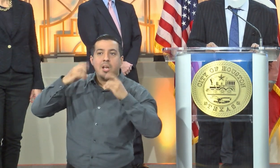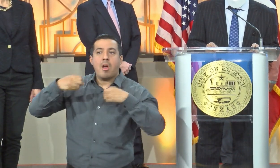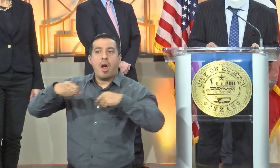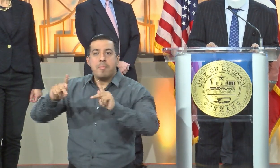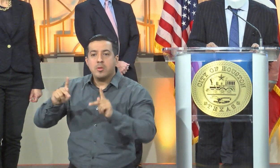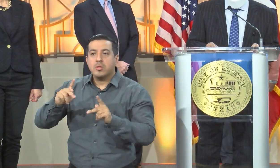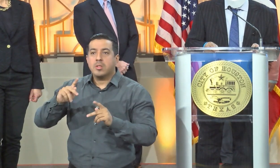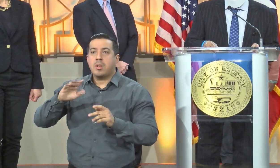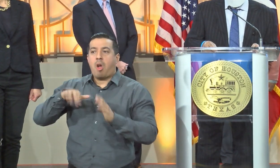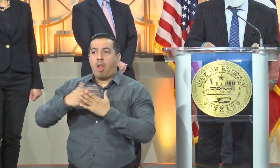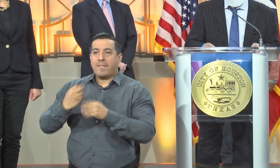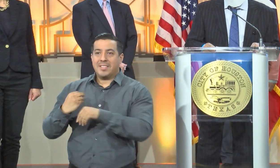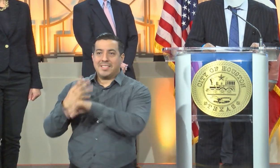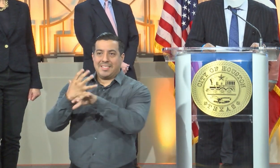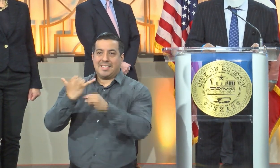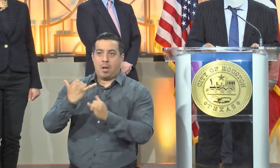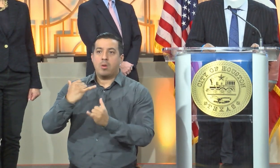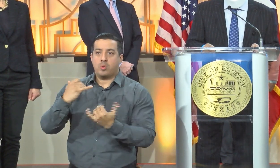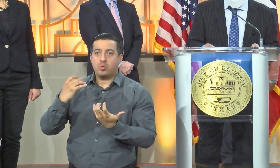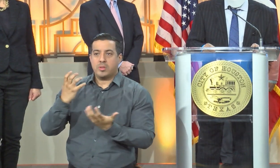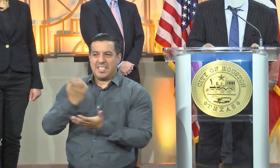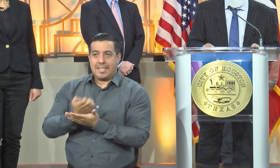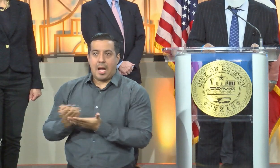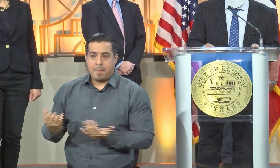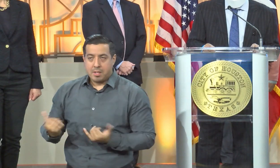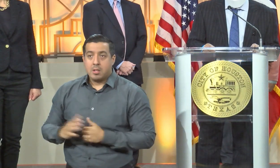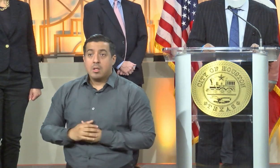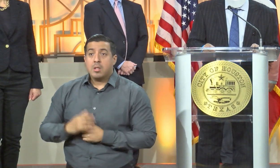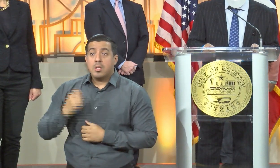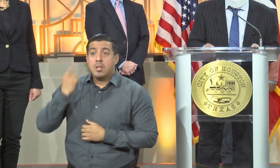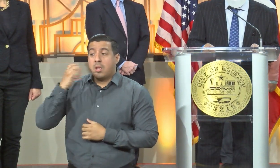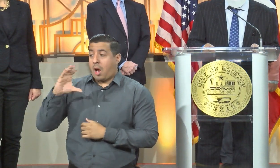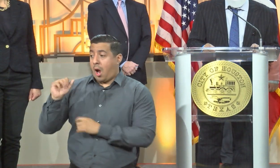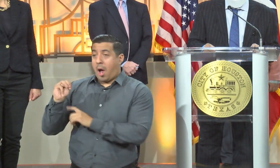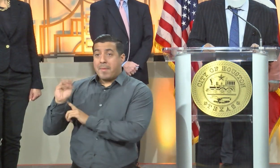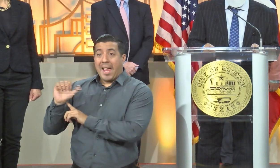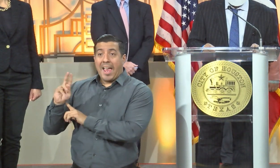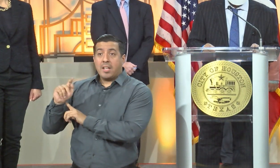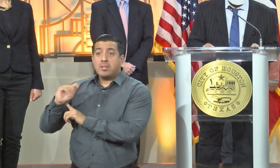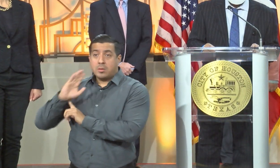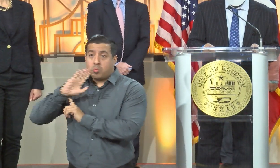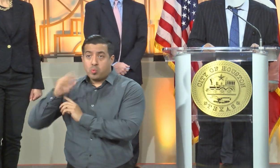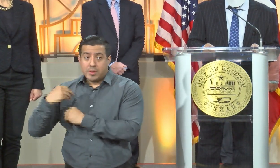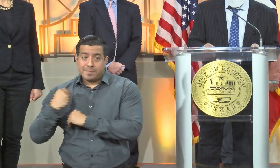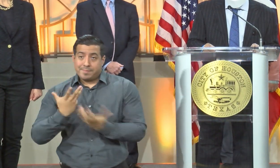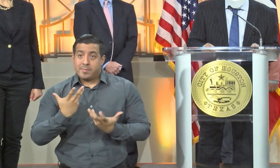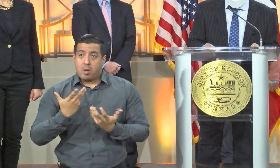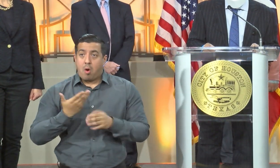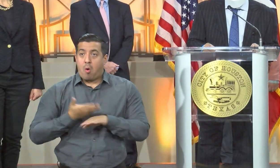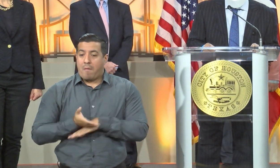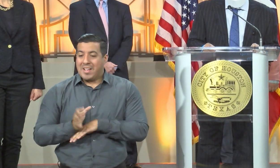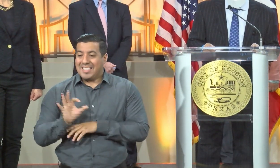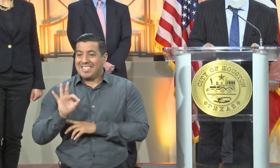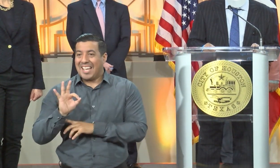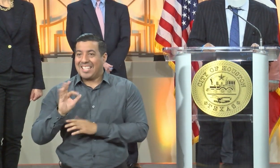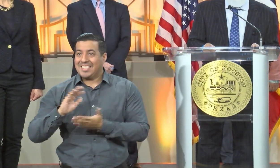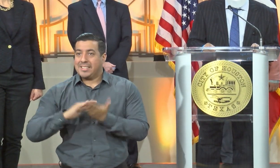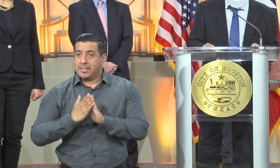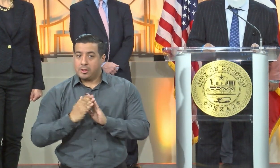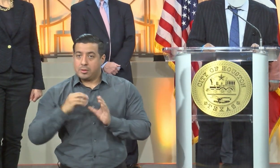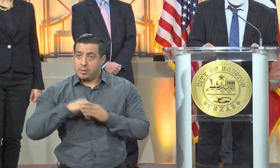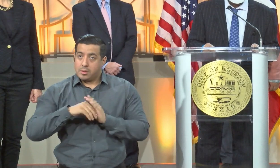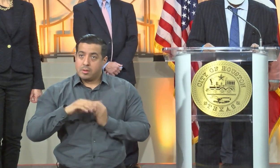the digital economy. Comcast today is announcing plans to equip 9 City of Houston